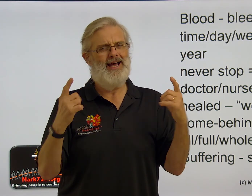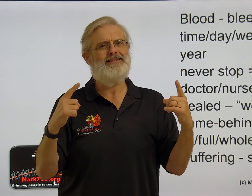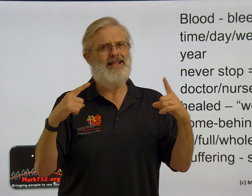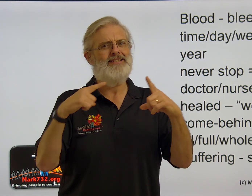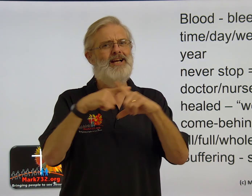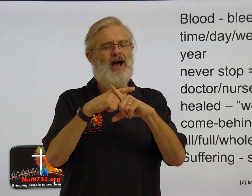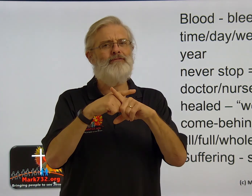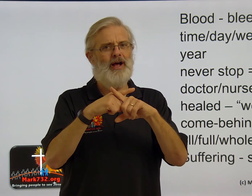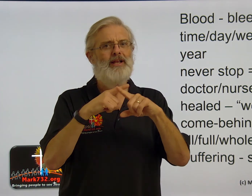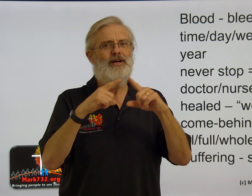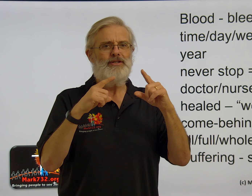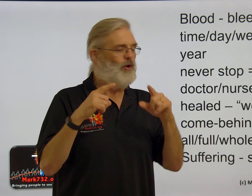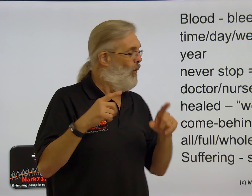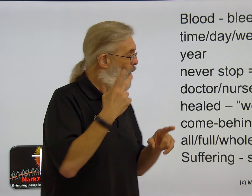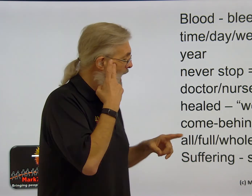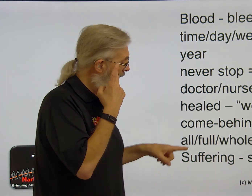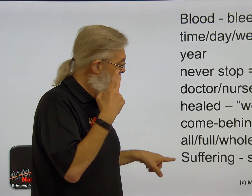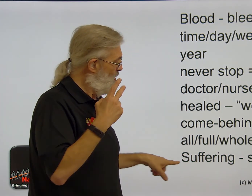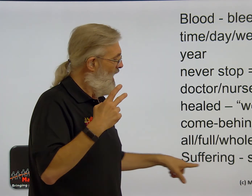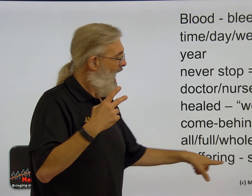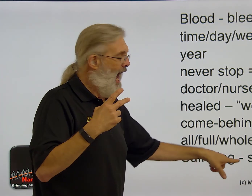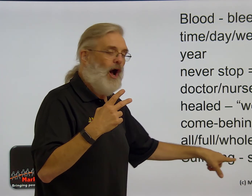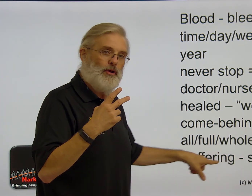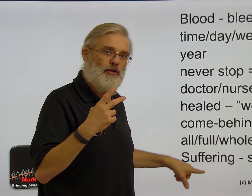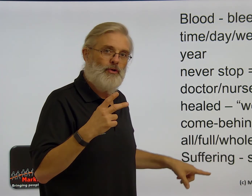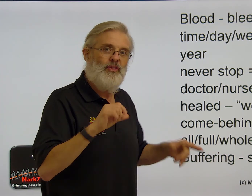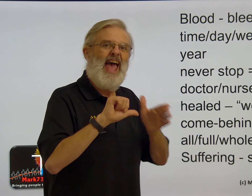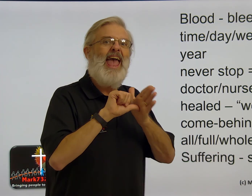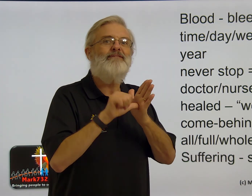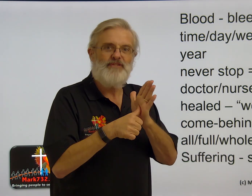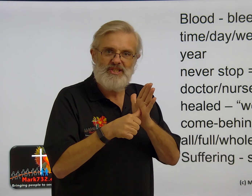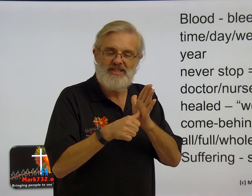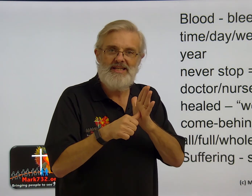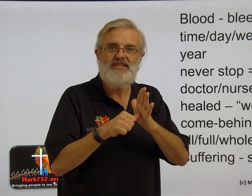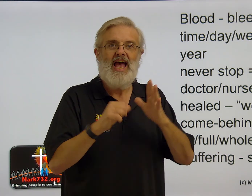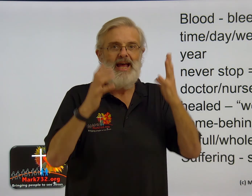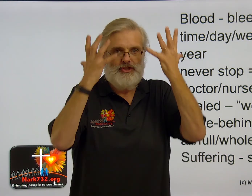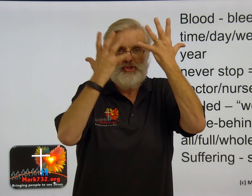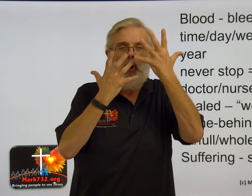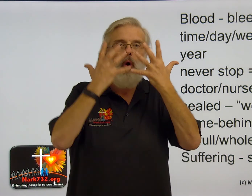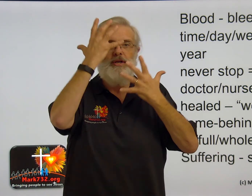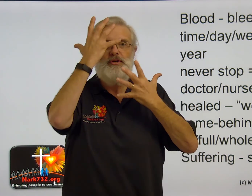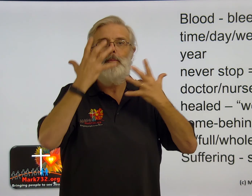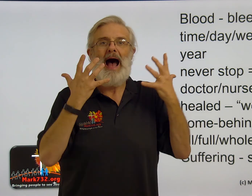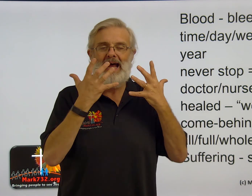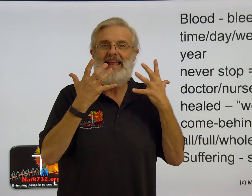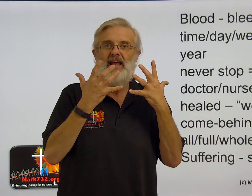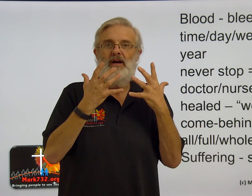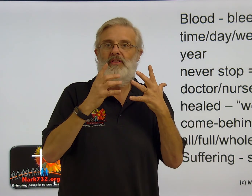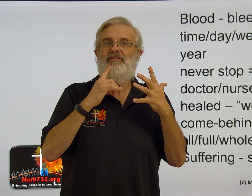a conflict. So watch how you do the emphasis and show on your body the